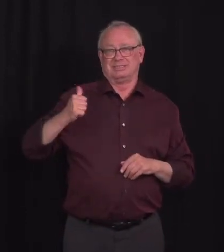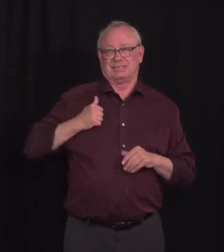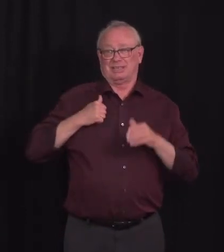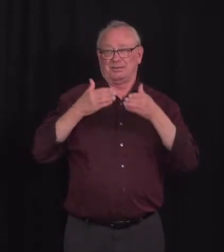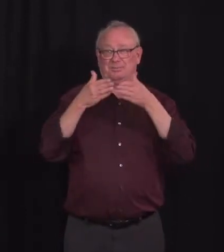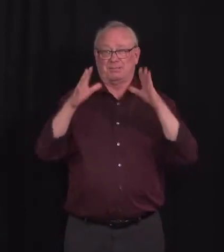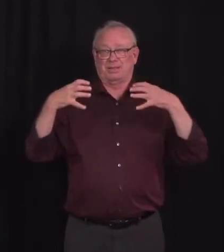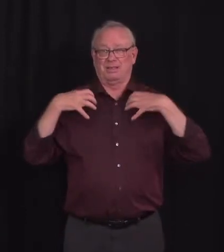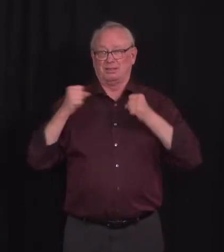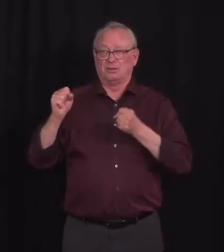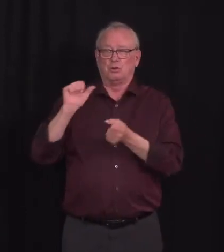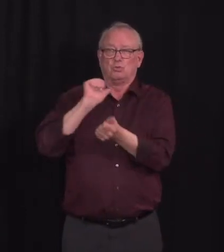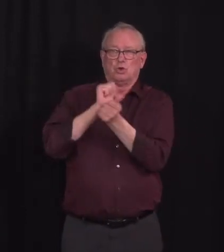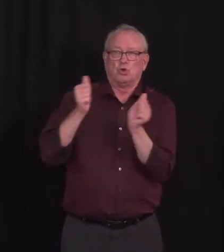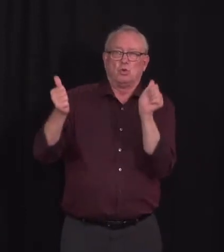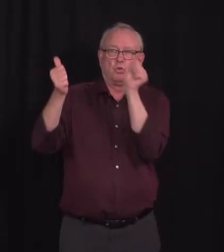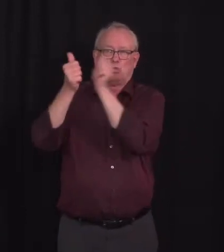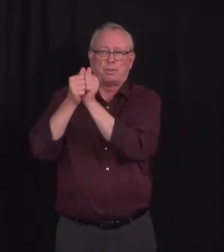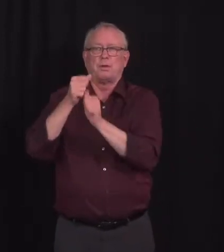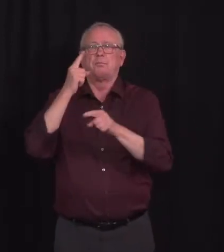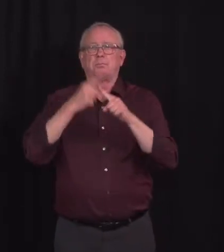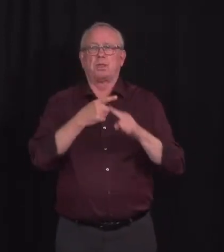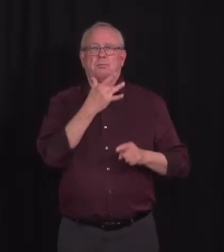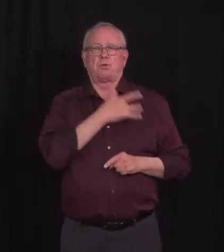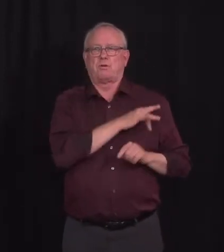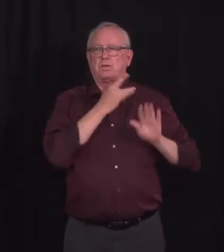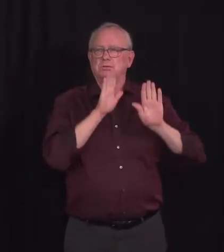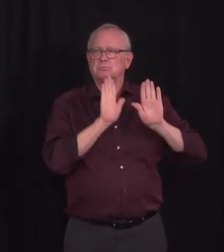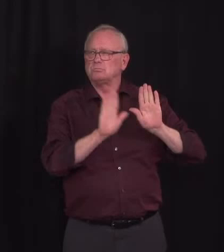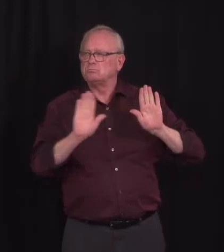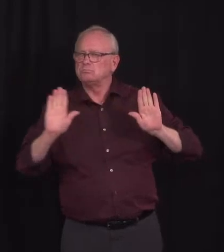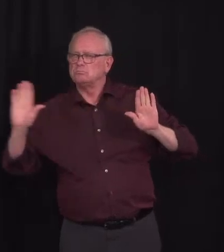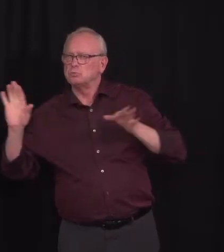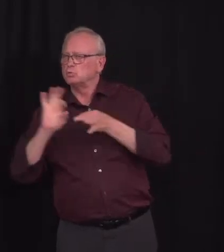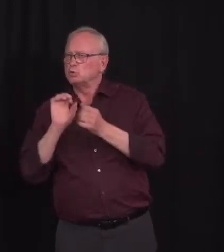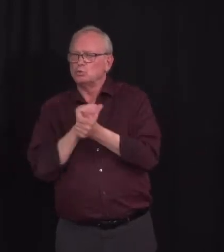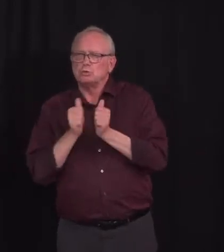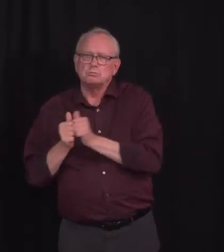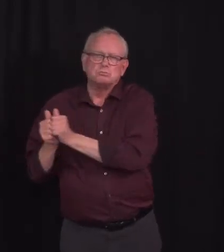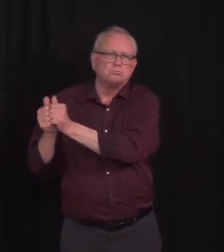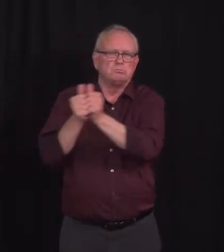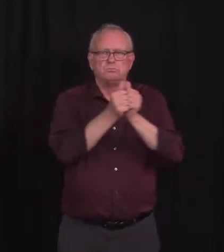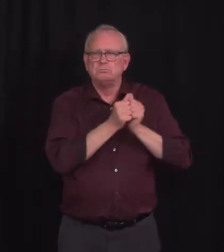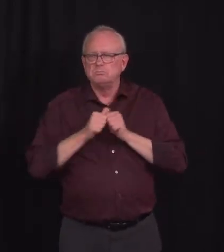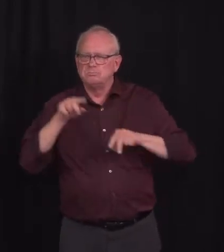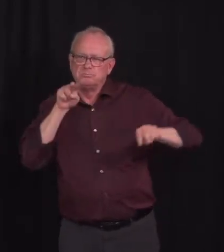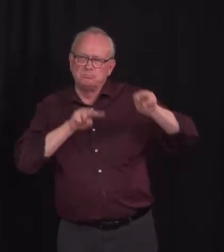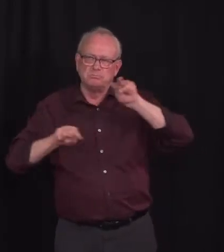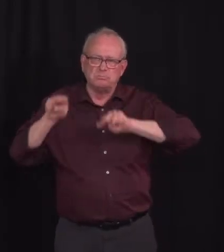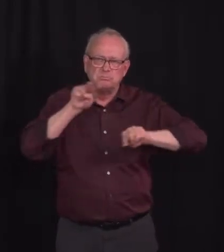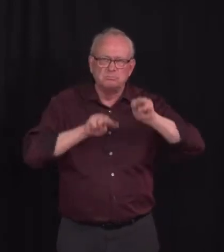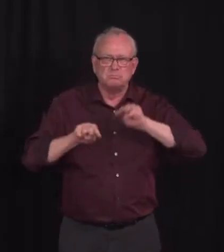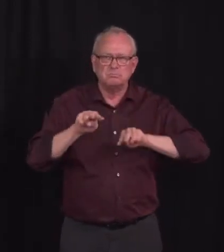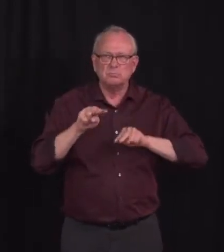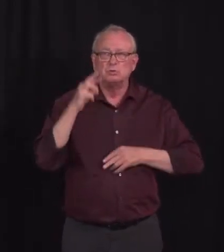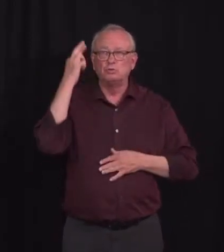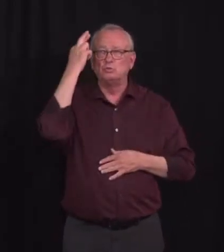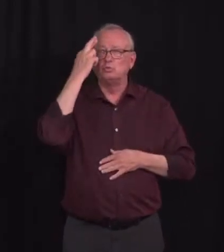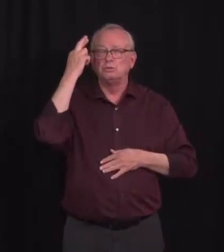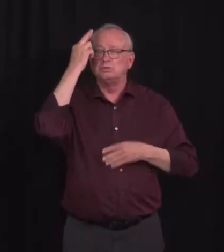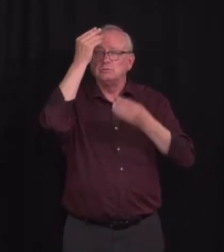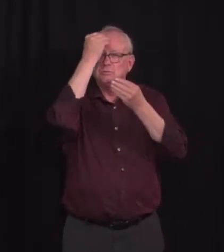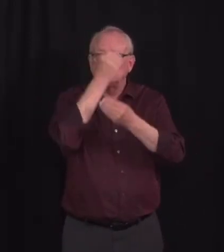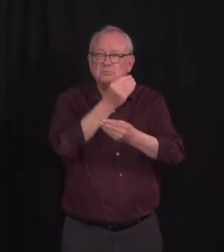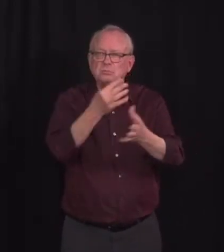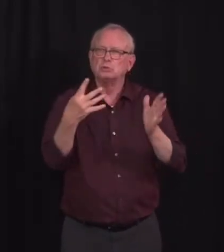and territorial partners to monitor the situation closely. We are sharing this as part of reminding Albertans that we take